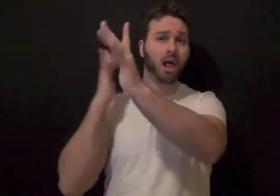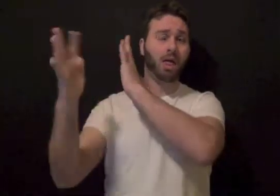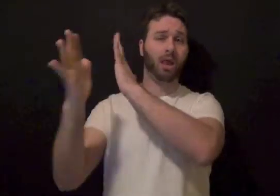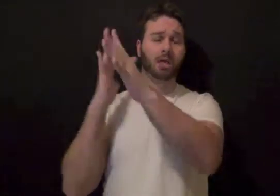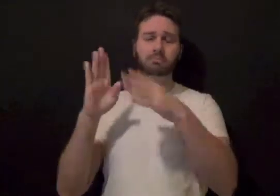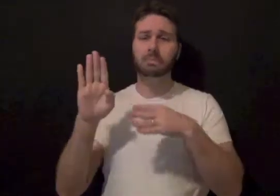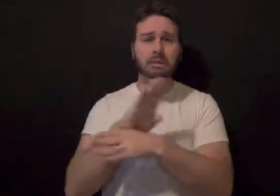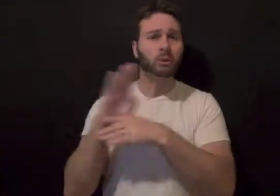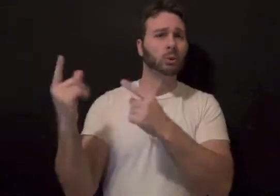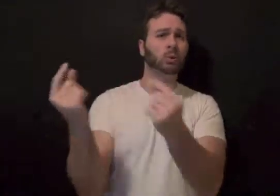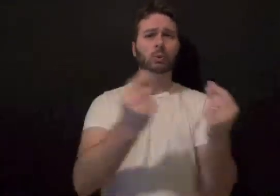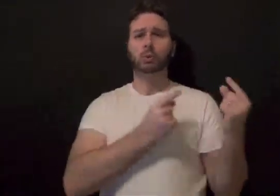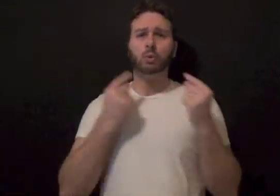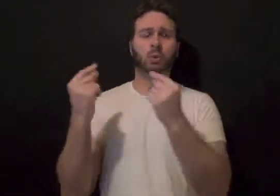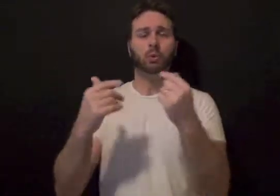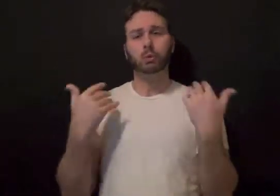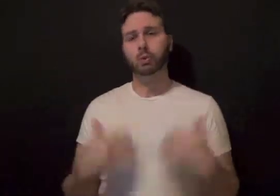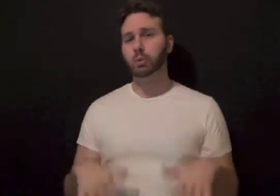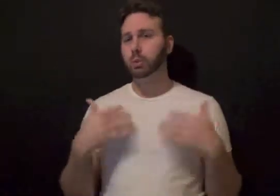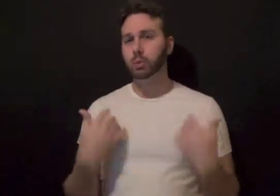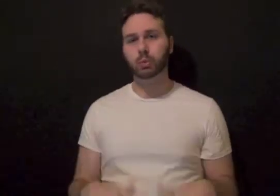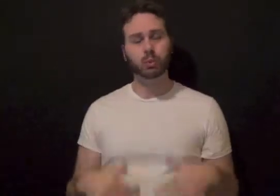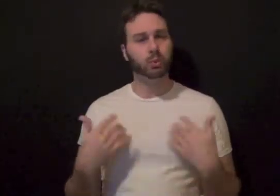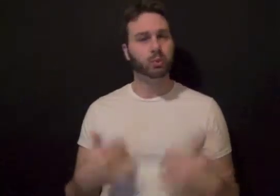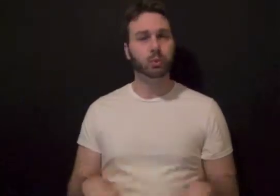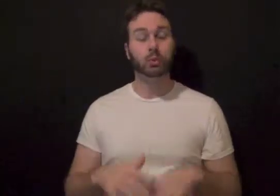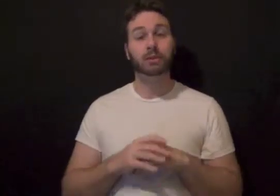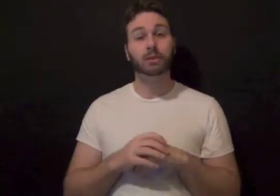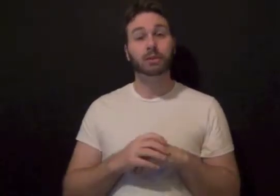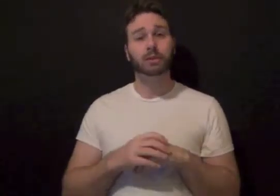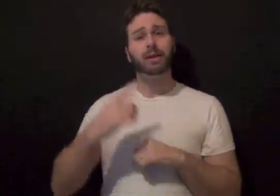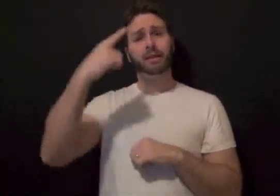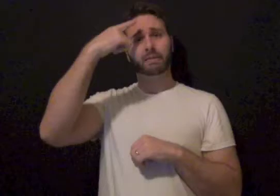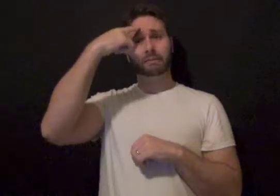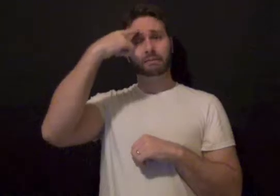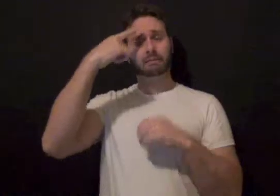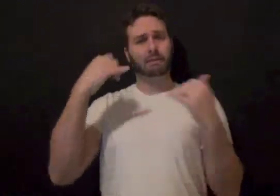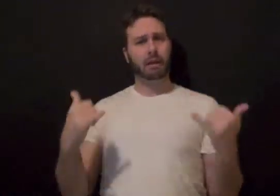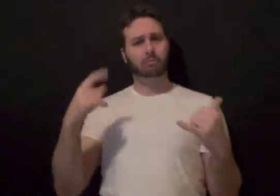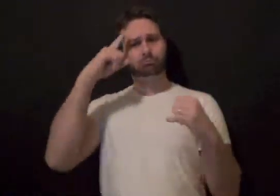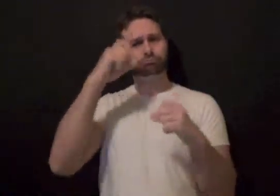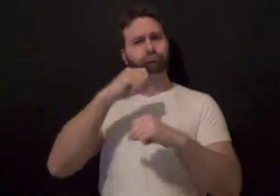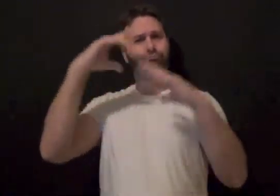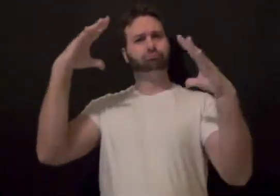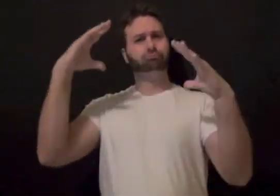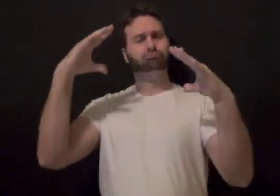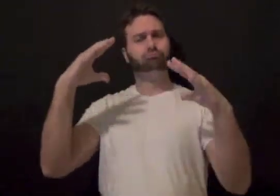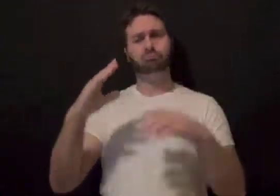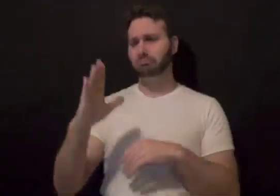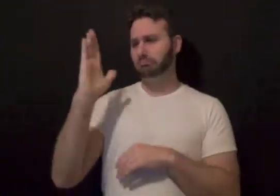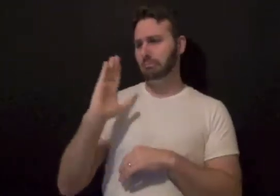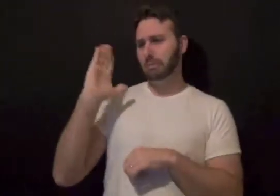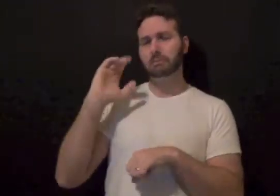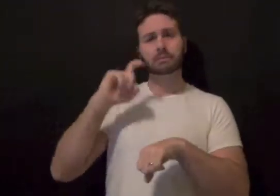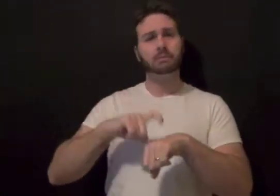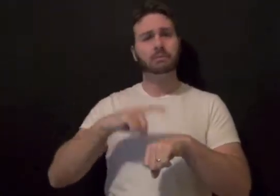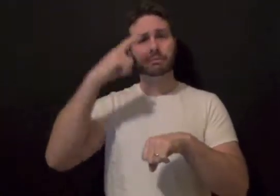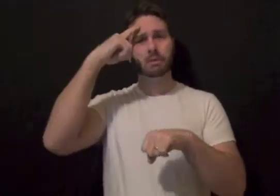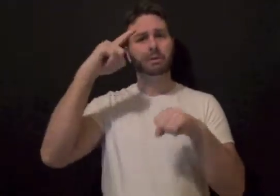something. So, with that in mind, I'd like just to take a moment to think, when did you last take any time to do